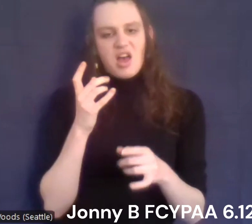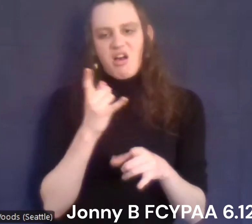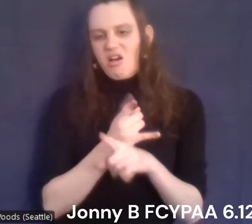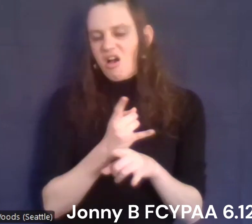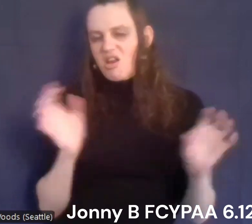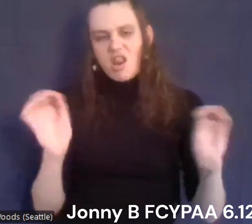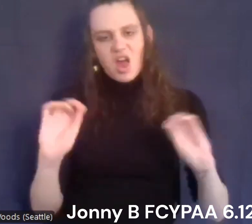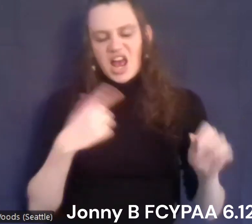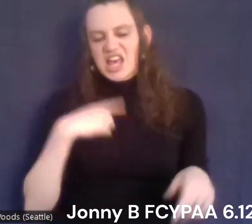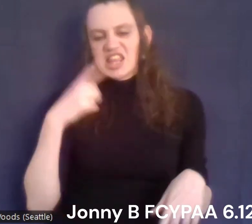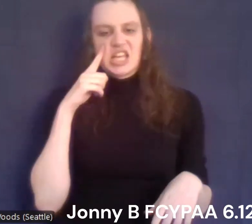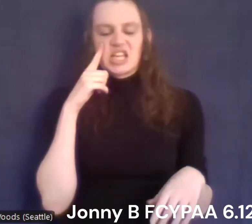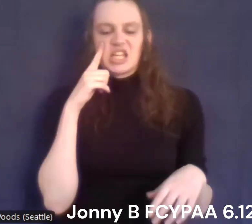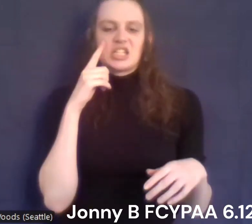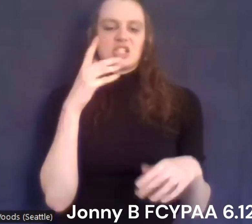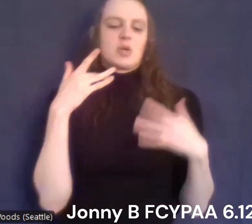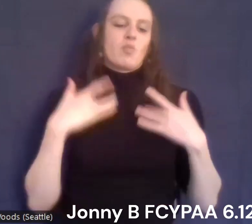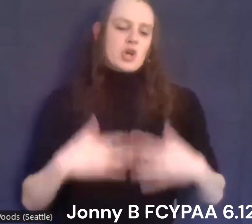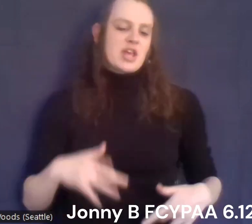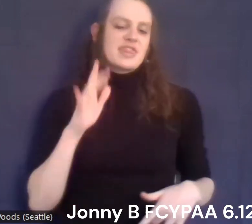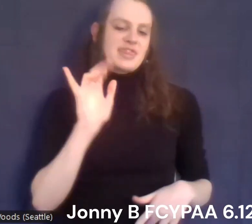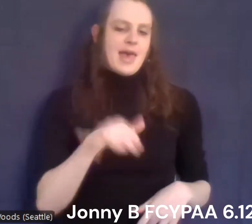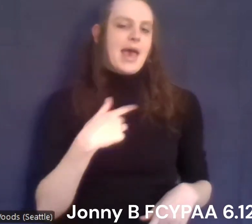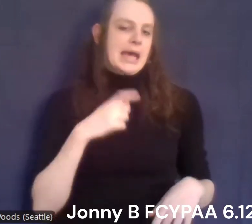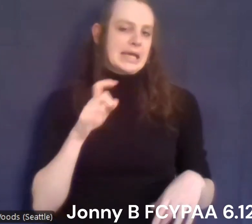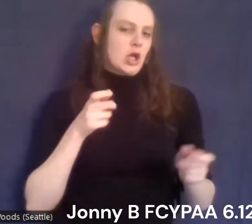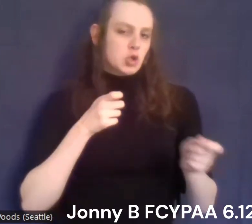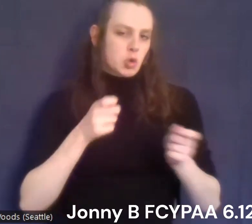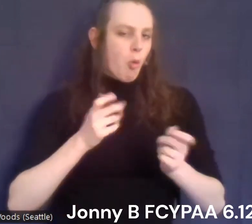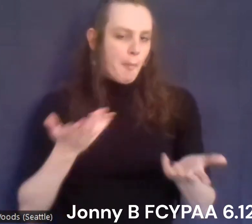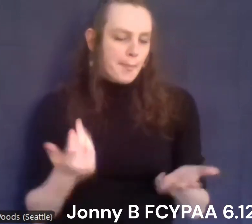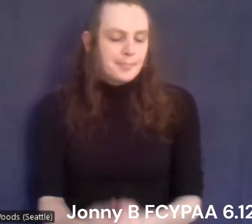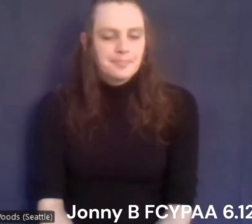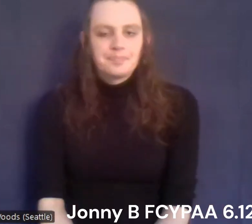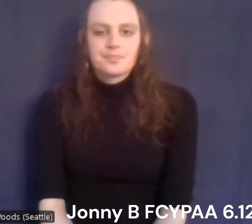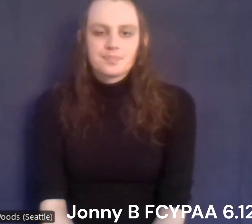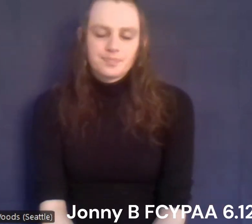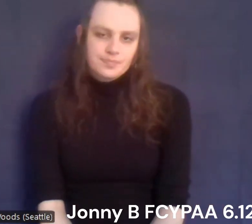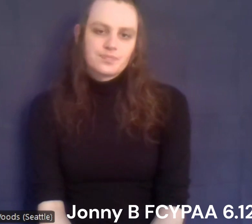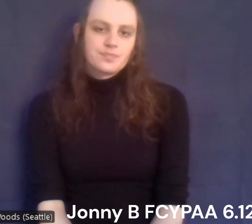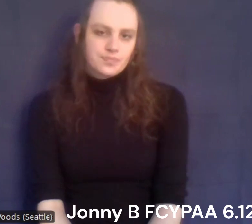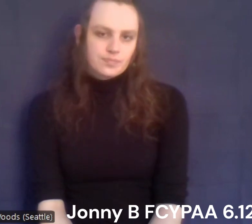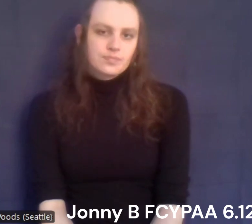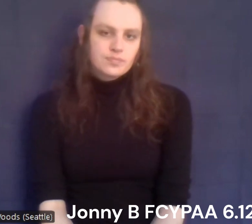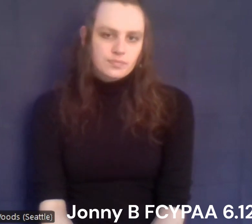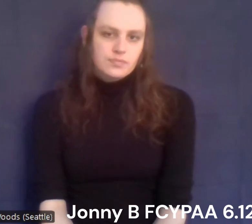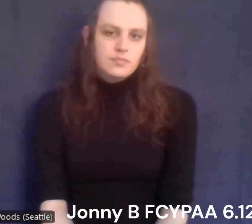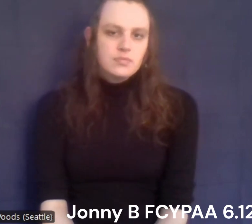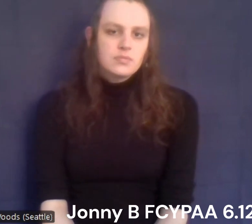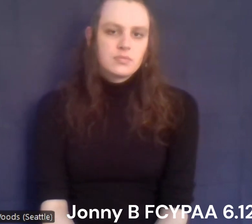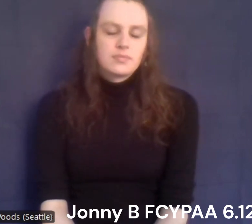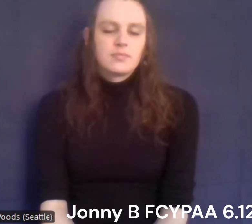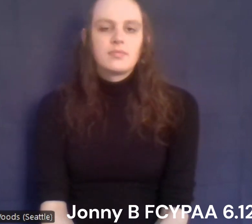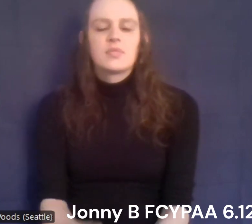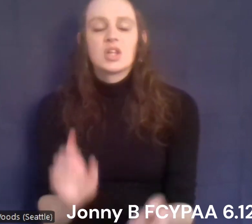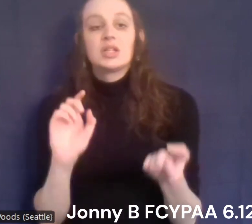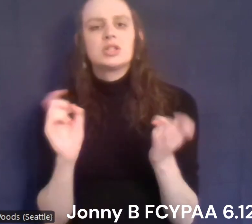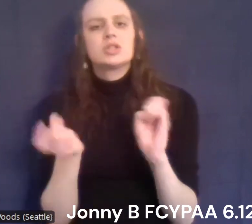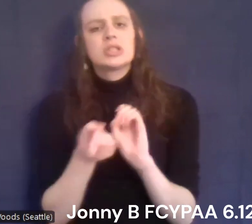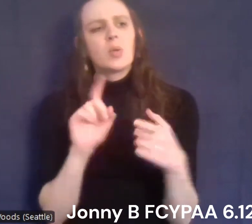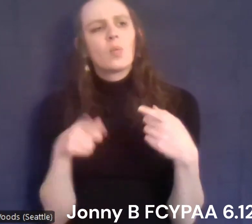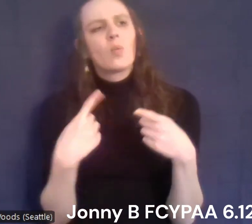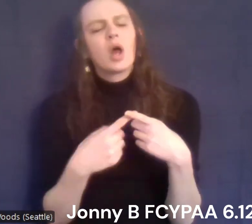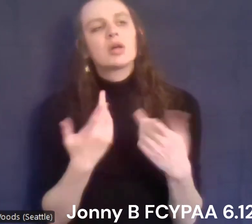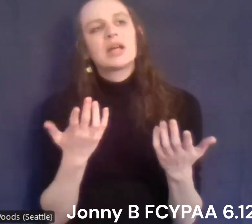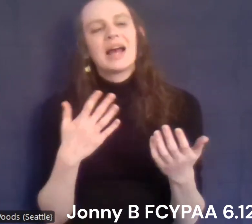the depression that I had to get a hold of, and that all changed probably like my second day